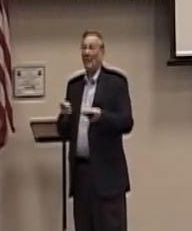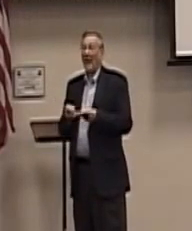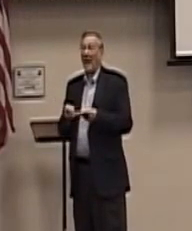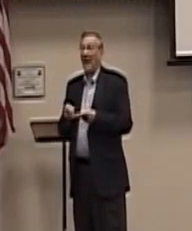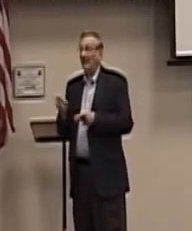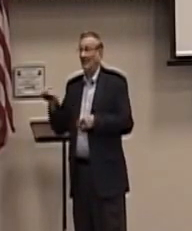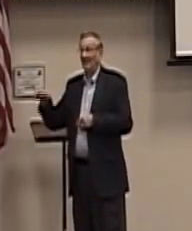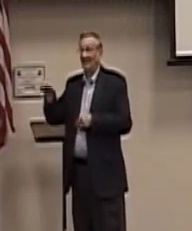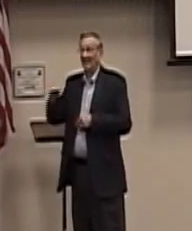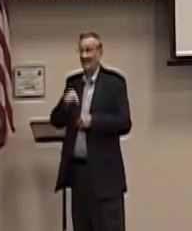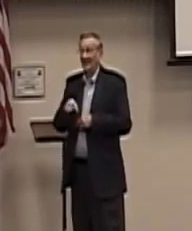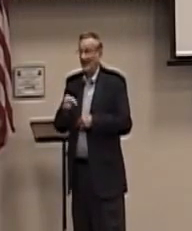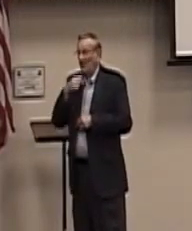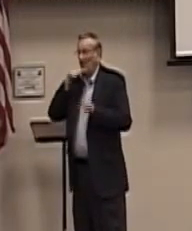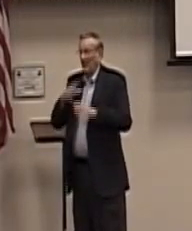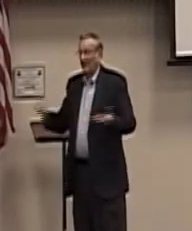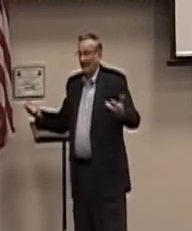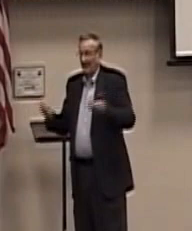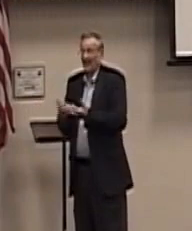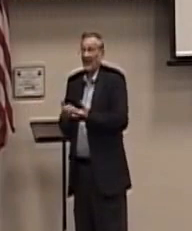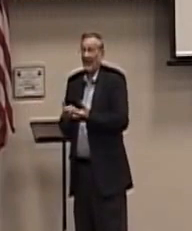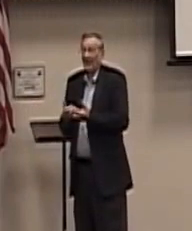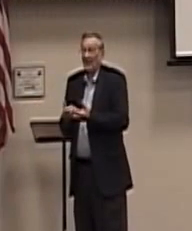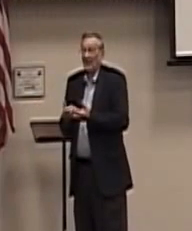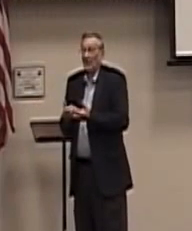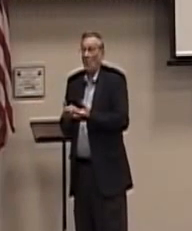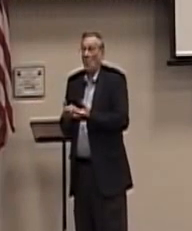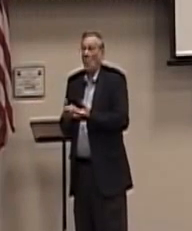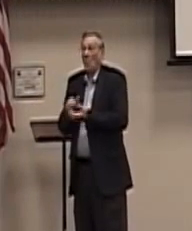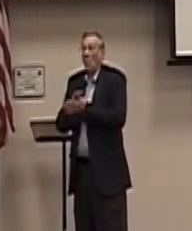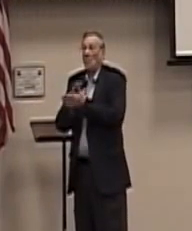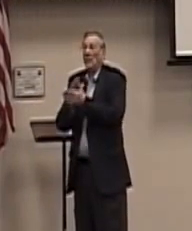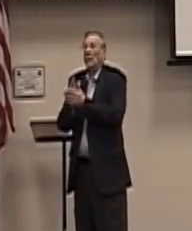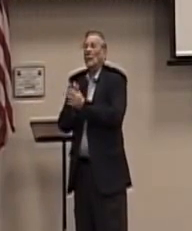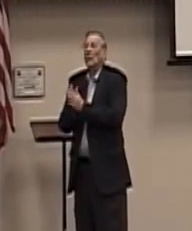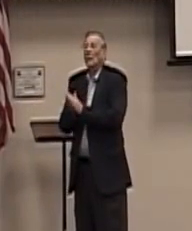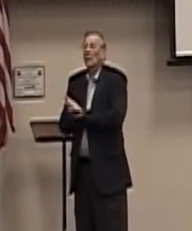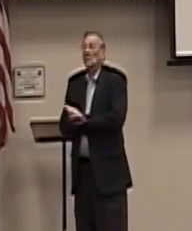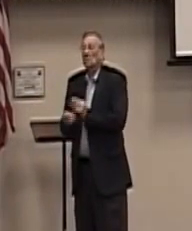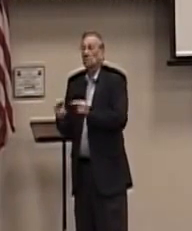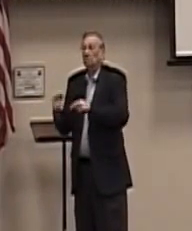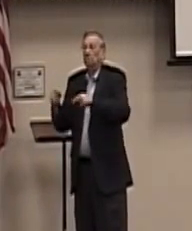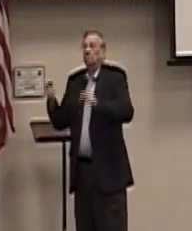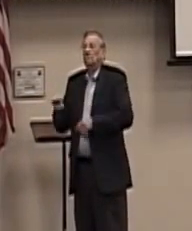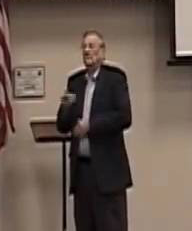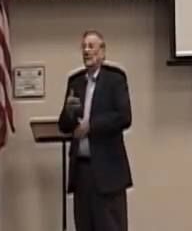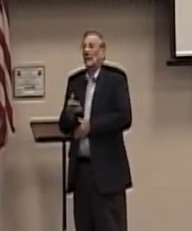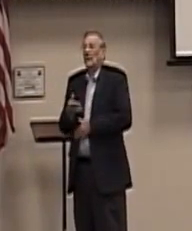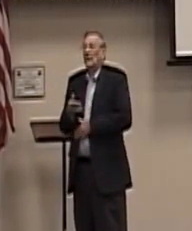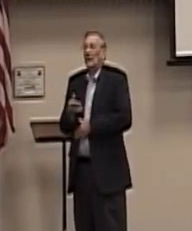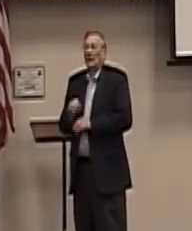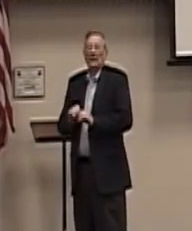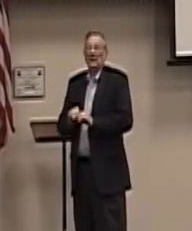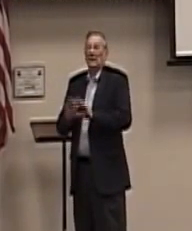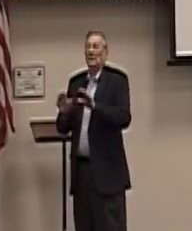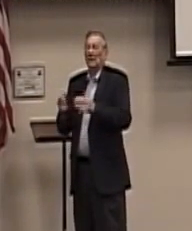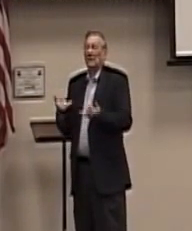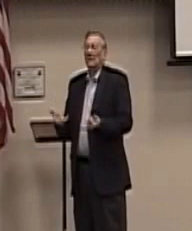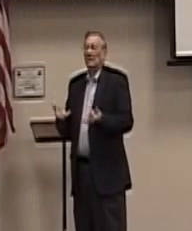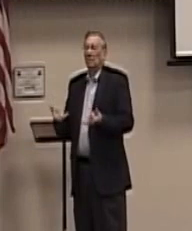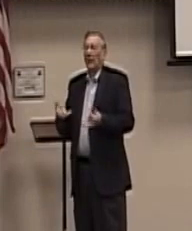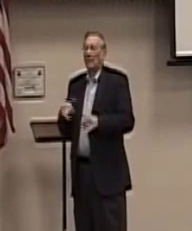consolidating the different blessings that God has given us is coming to fruition little by little, maybe most evidently at this point.